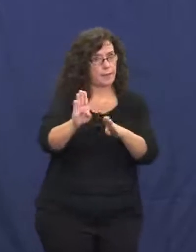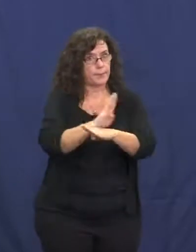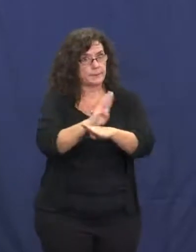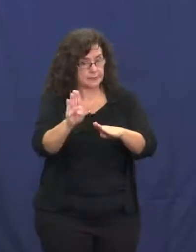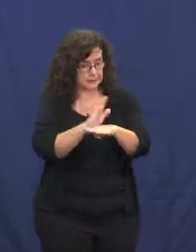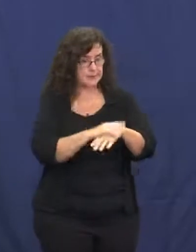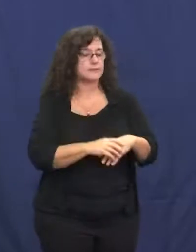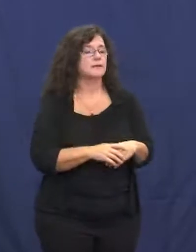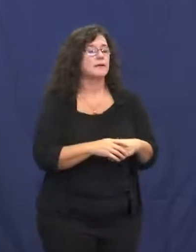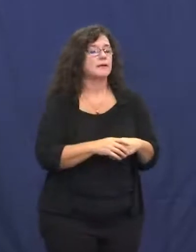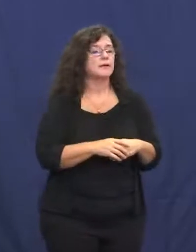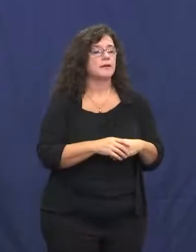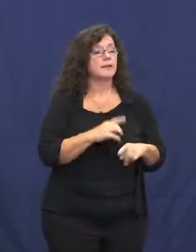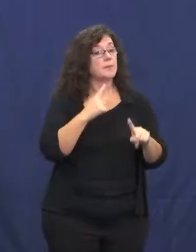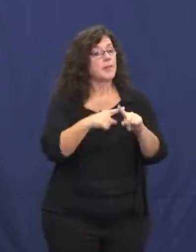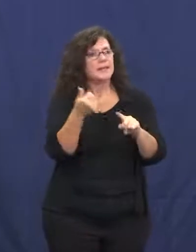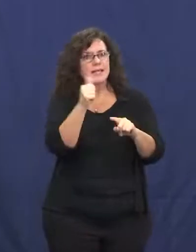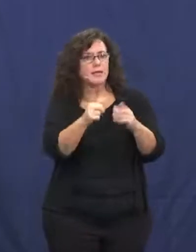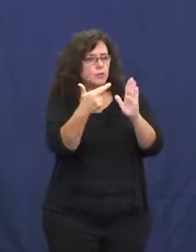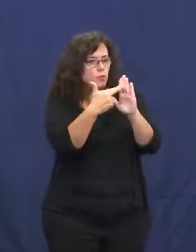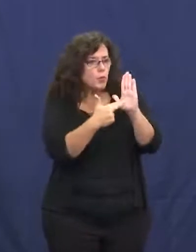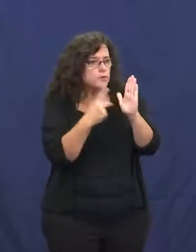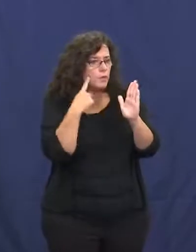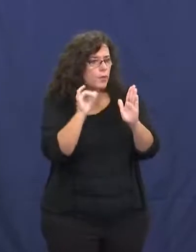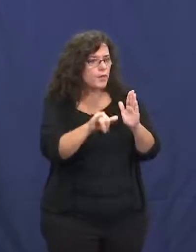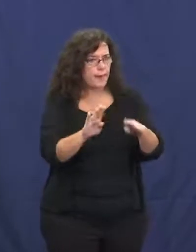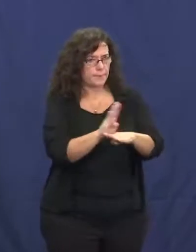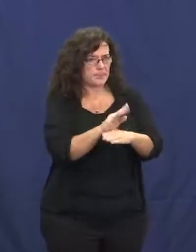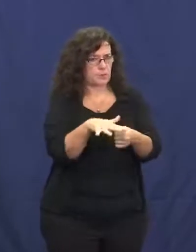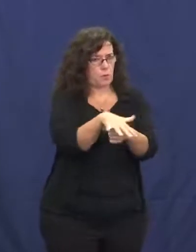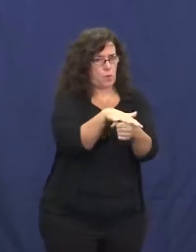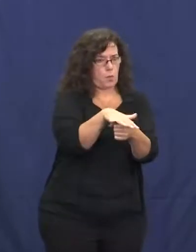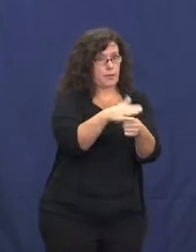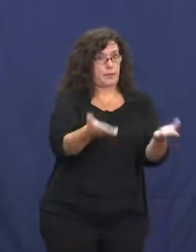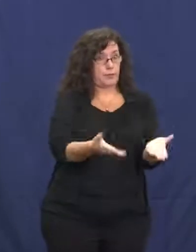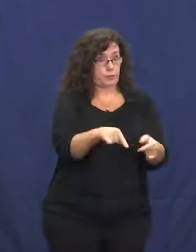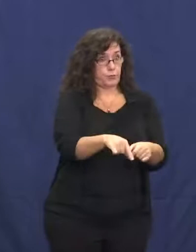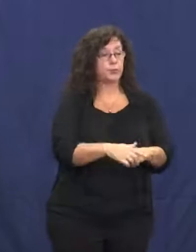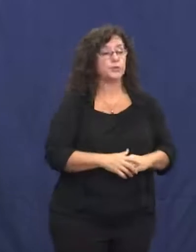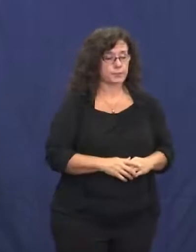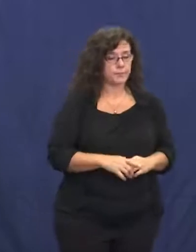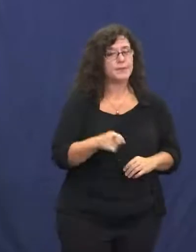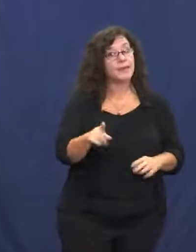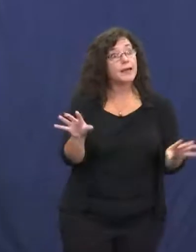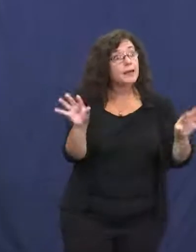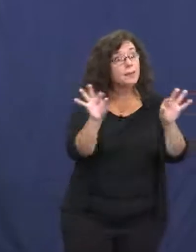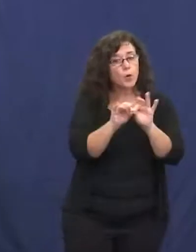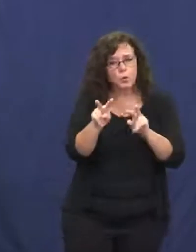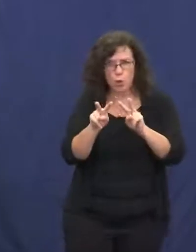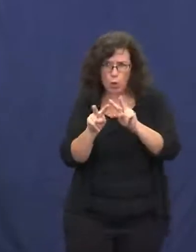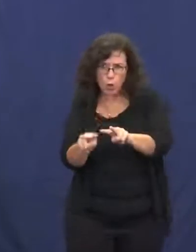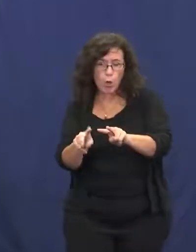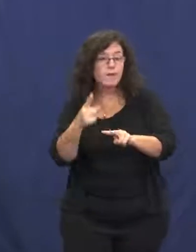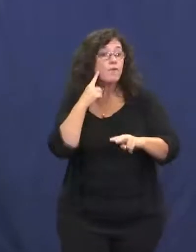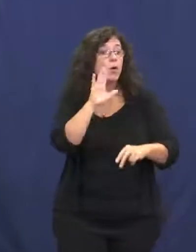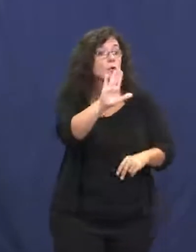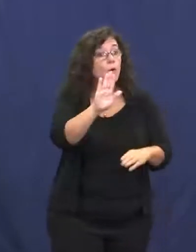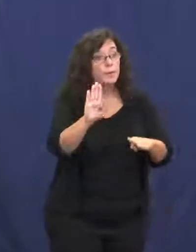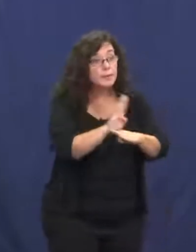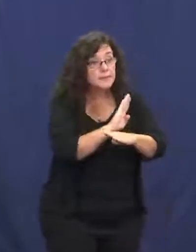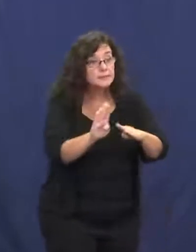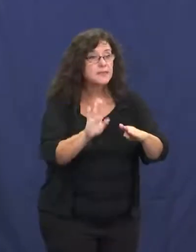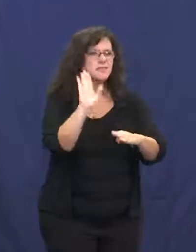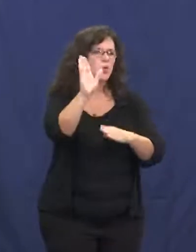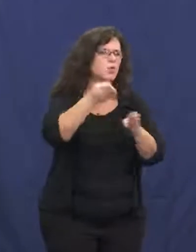locally is associated with that sector as well. So that's the best place for you to go and make sure you stay on top of your business or business